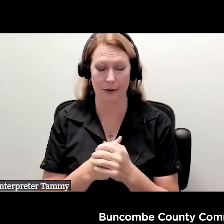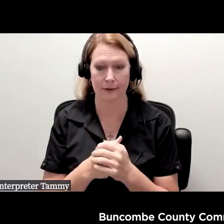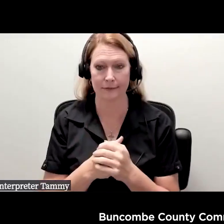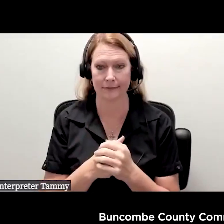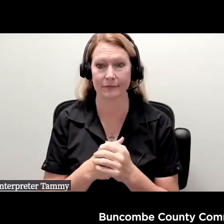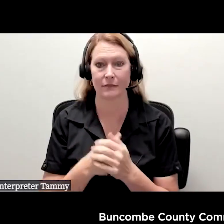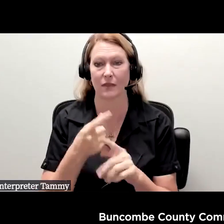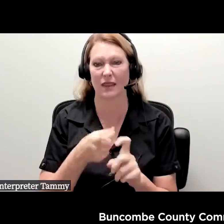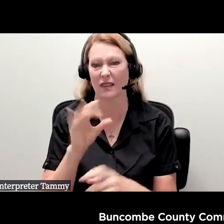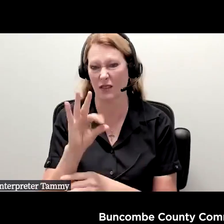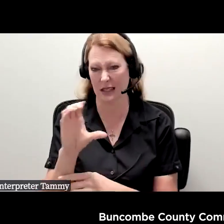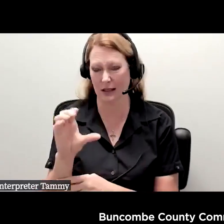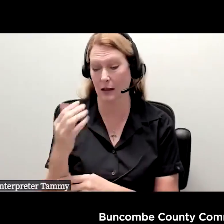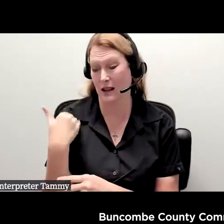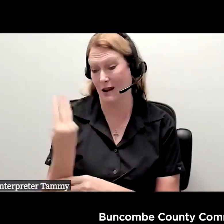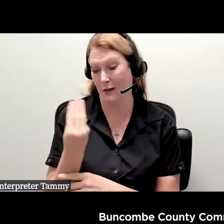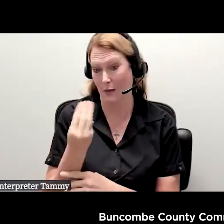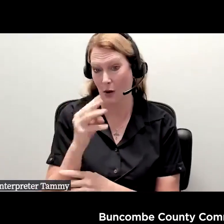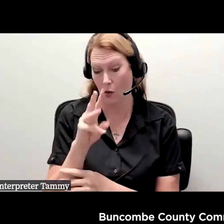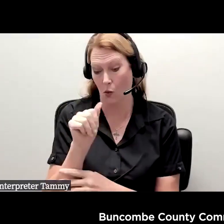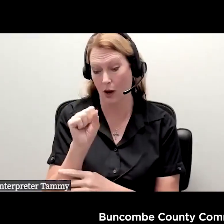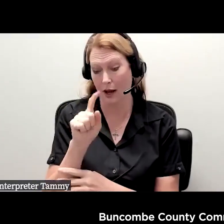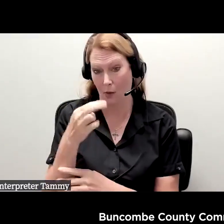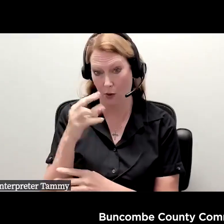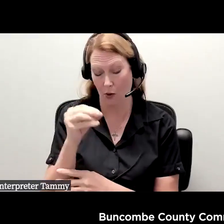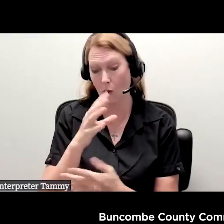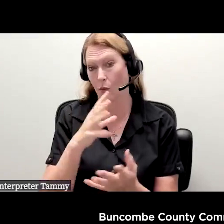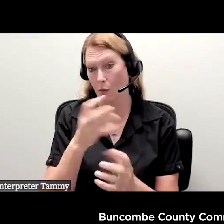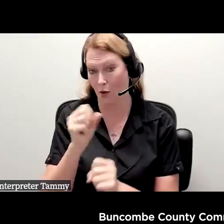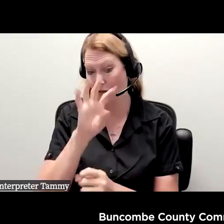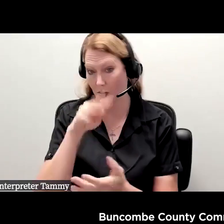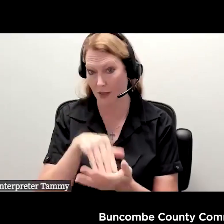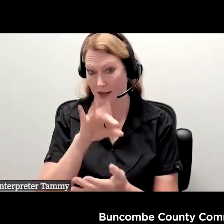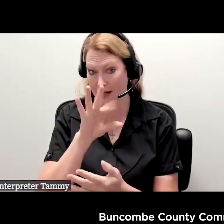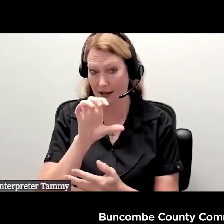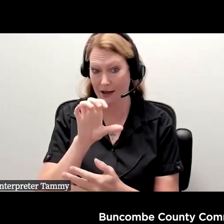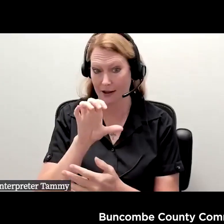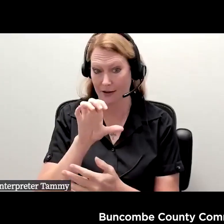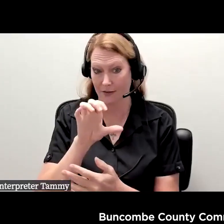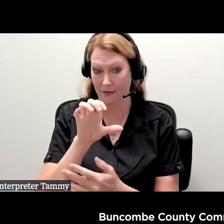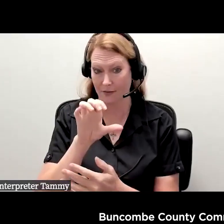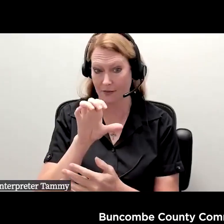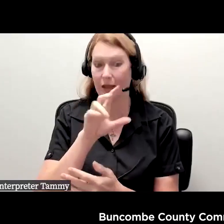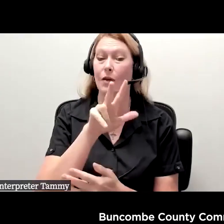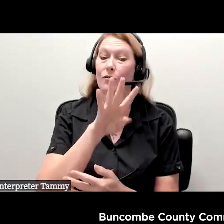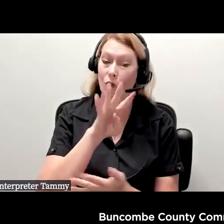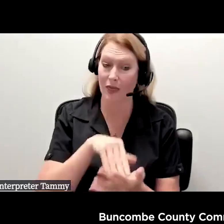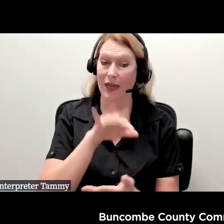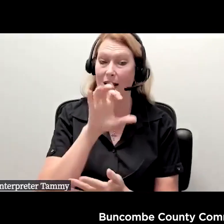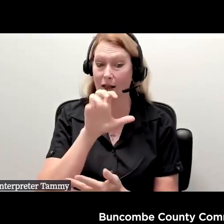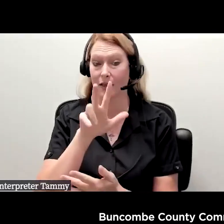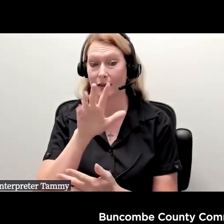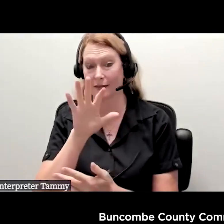from FCC. So on Monday, WastePro removed 4,395 carts from the Monday routes, and on